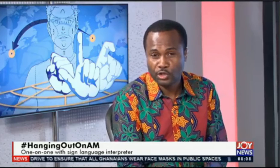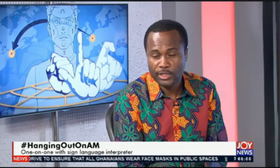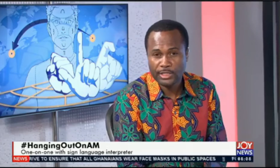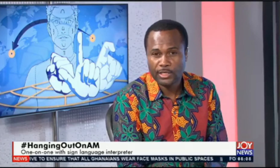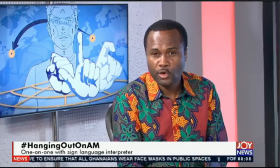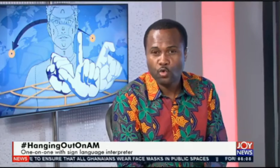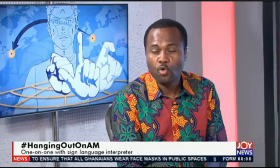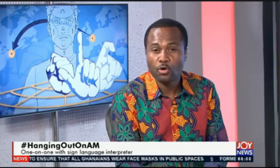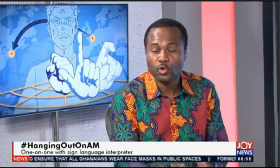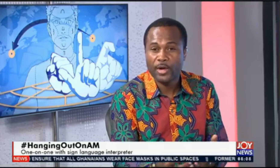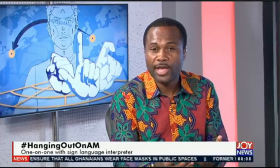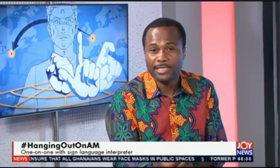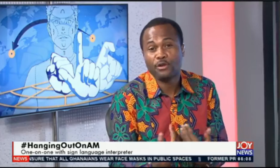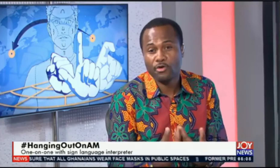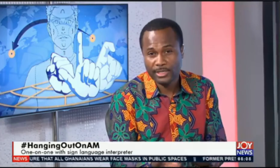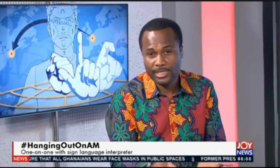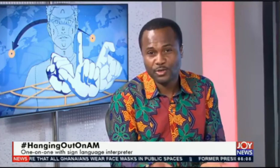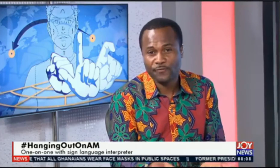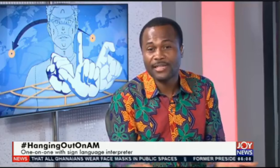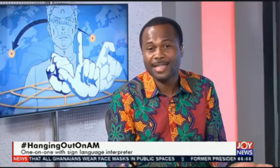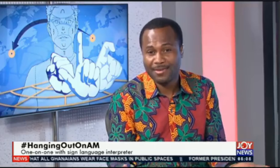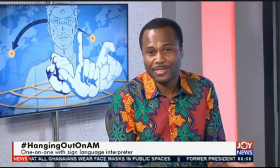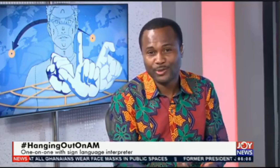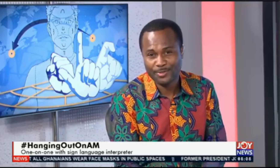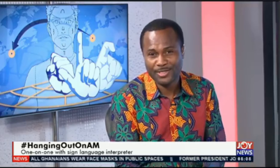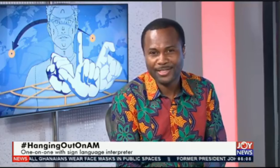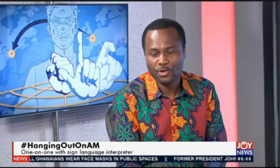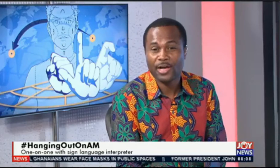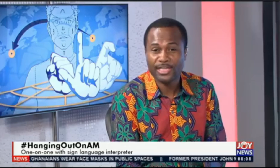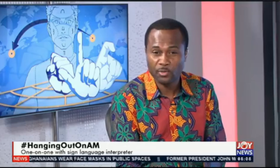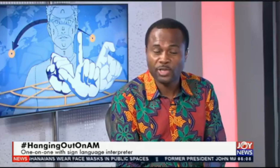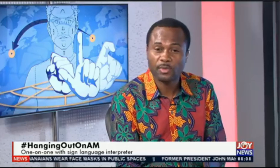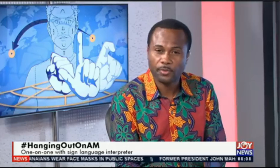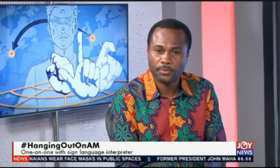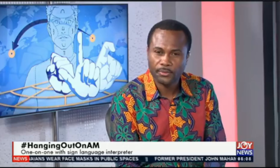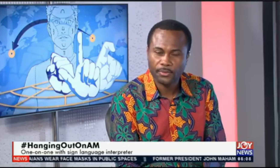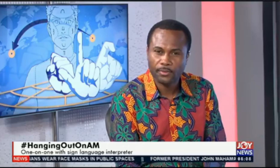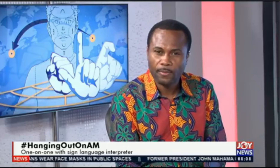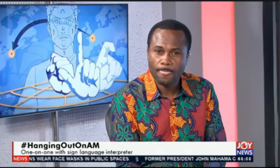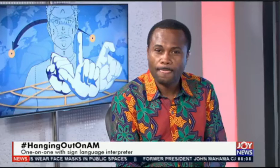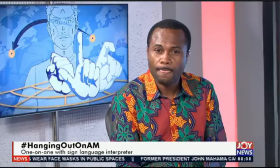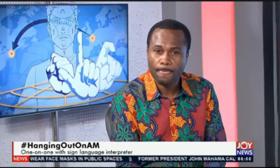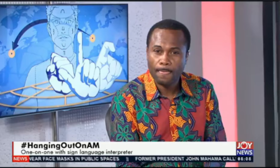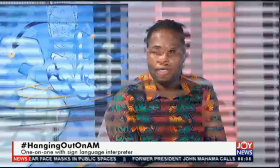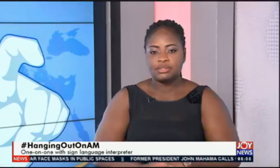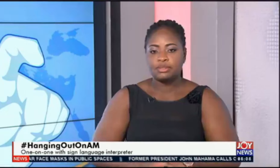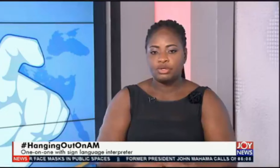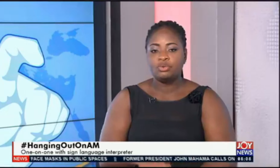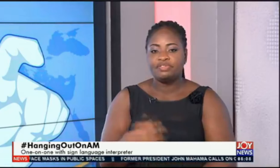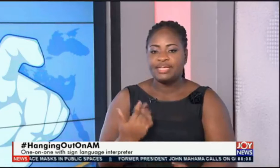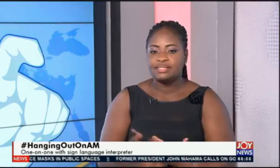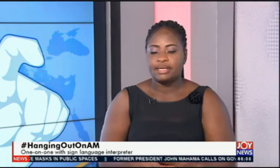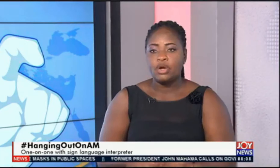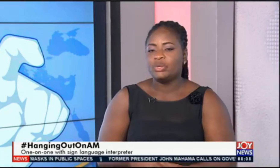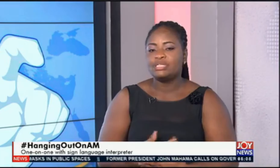at UCC yes, who also were as ignorant as you, first timers, so to speak, or no, you had experienced people? At UCC, we weren't ignorant because